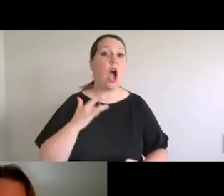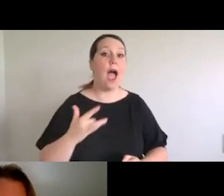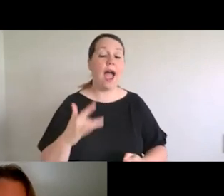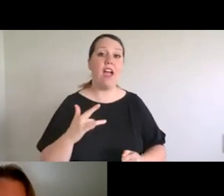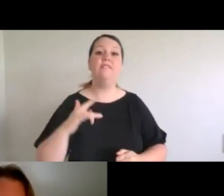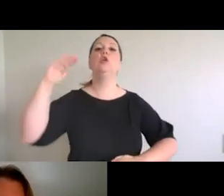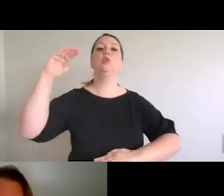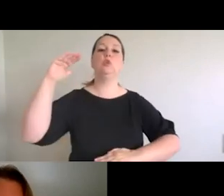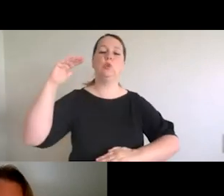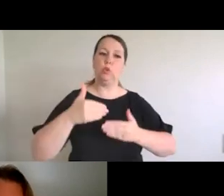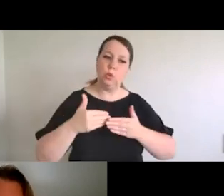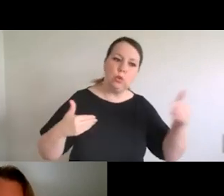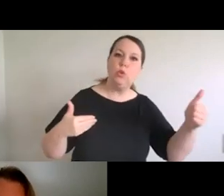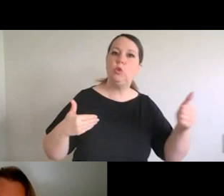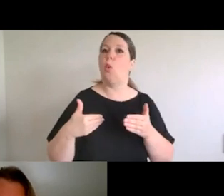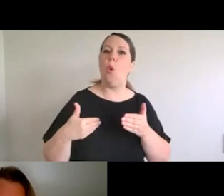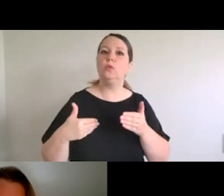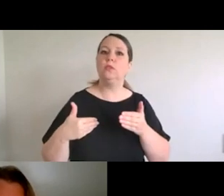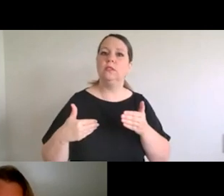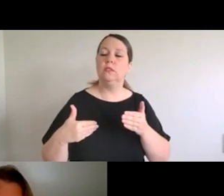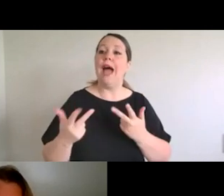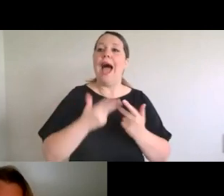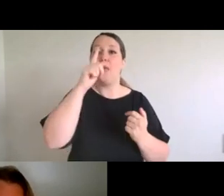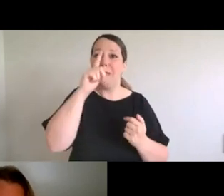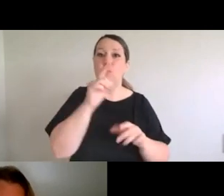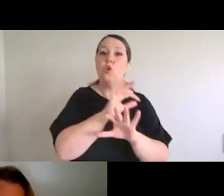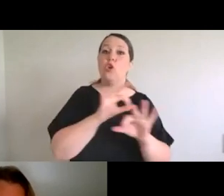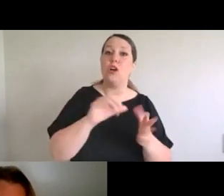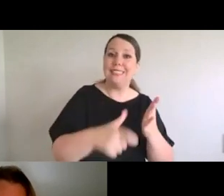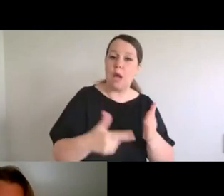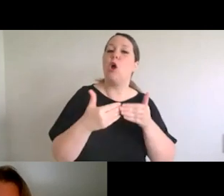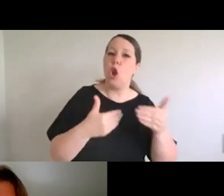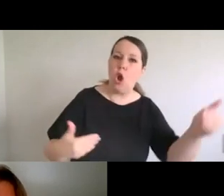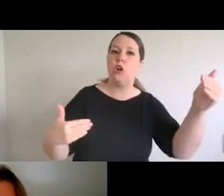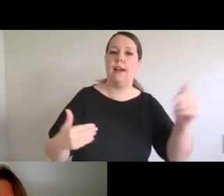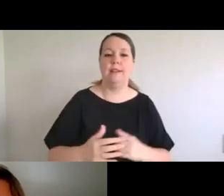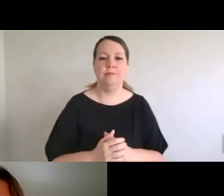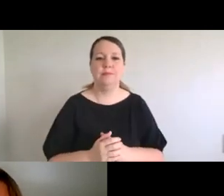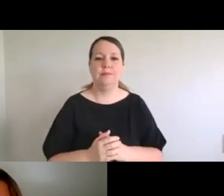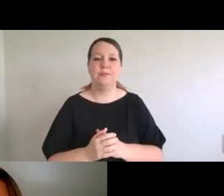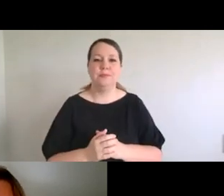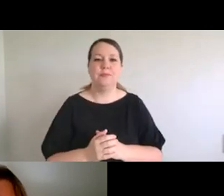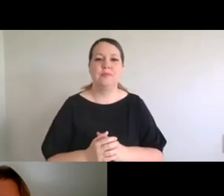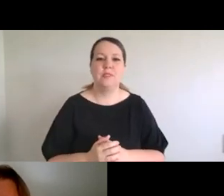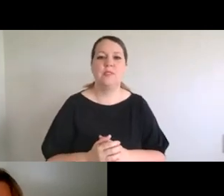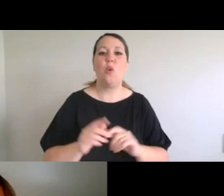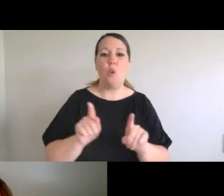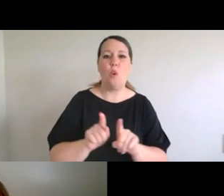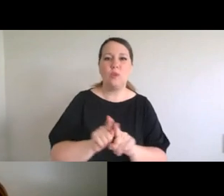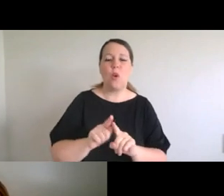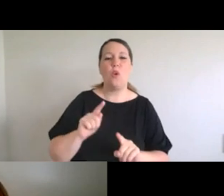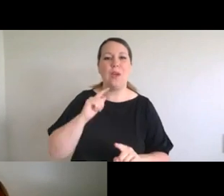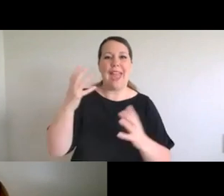Zealand. We won't have enforceable standards, so we're going to have to rely on people's